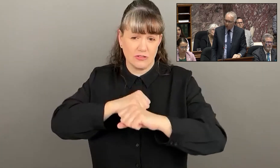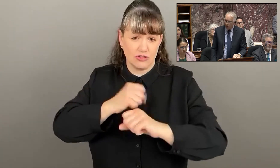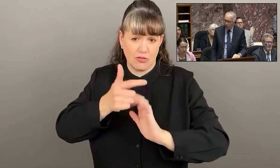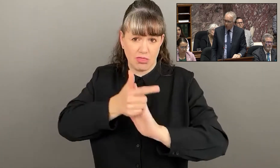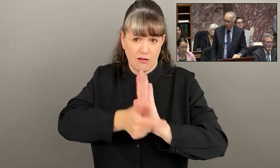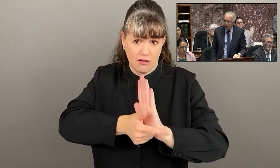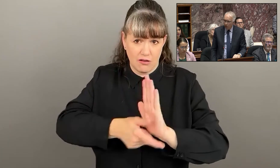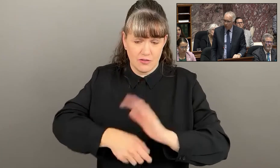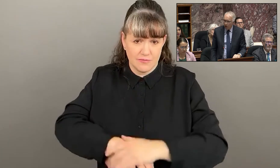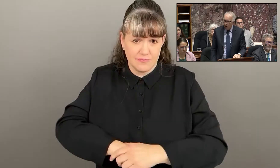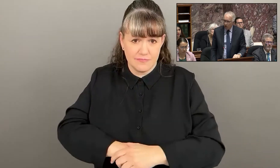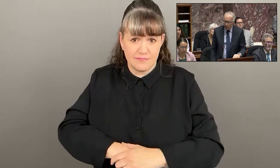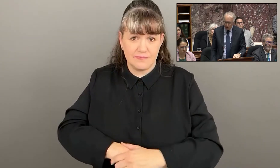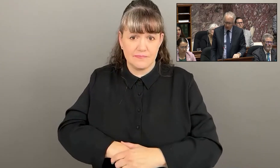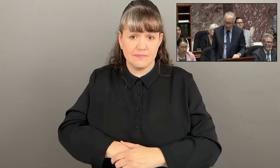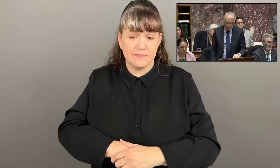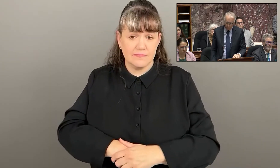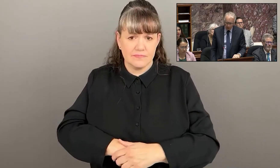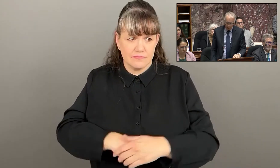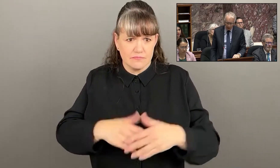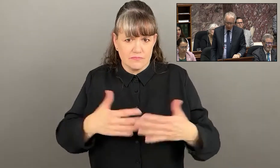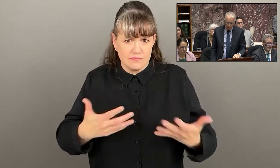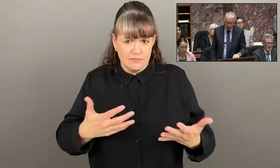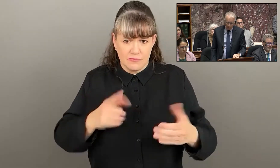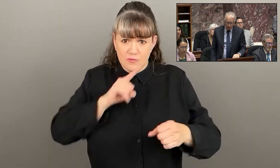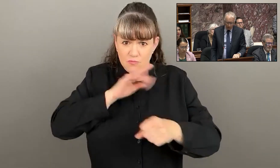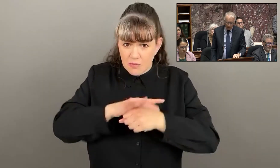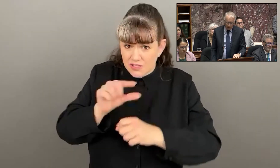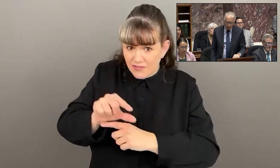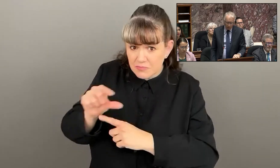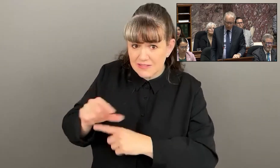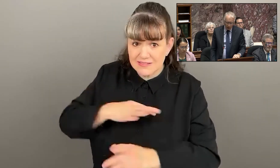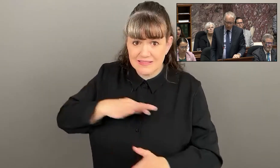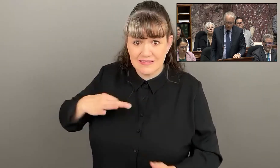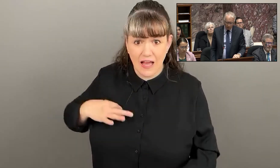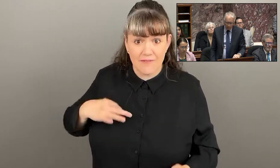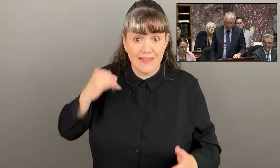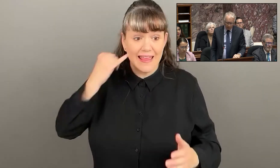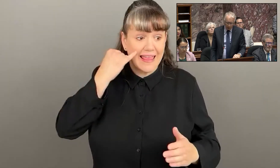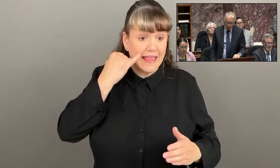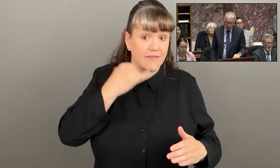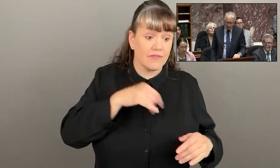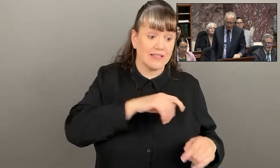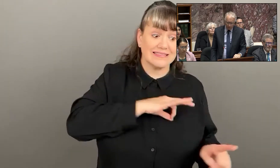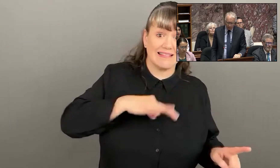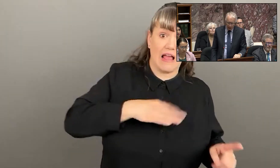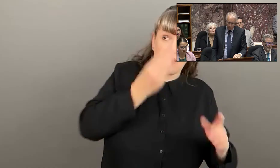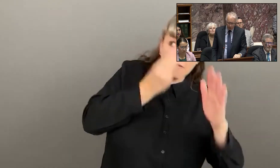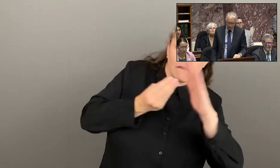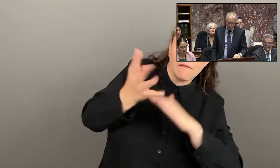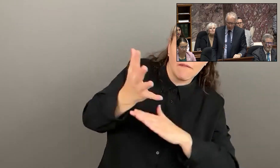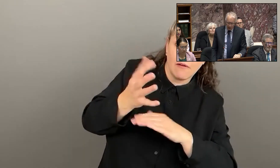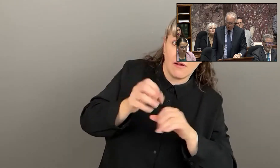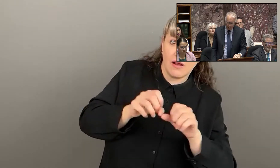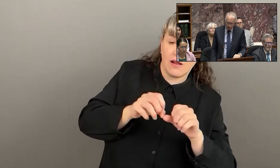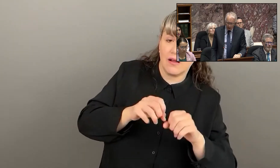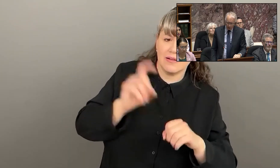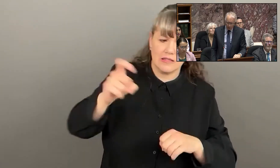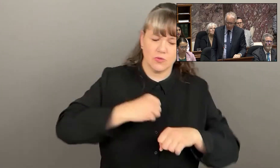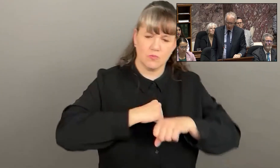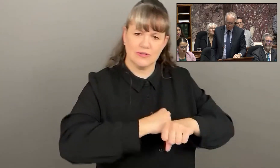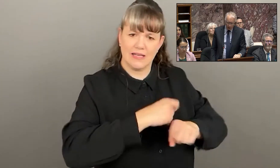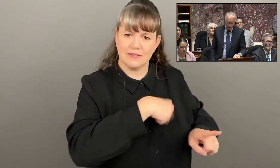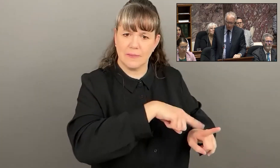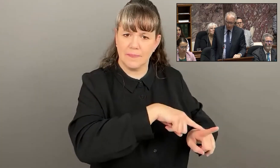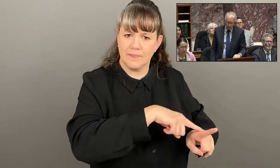retaliation for exposing wrongdoing. Yet when the leak revealed that the criminal diversion of safe supply drugs leading